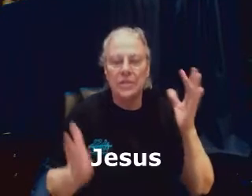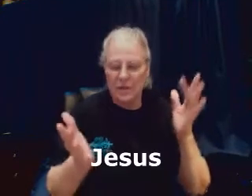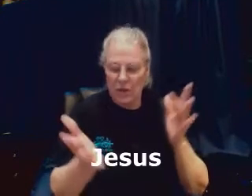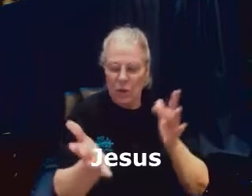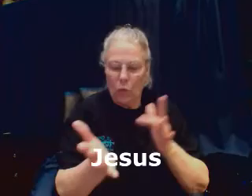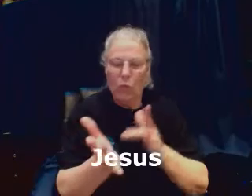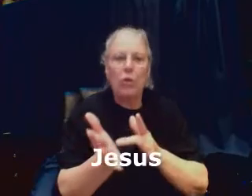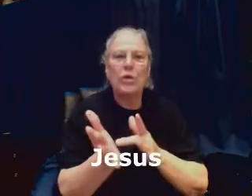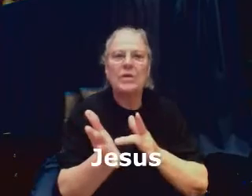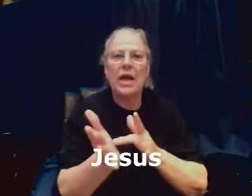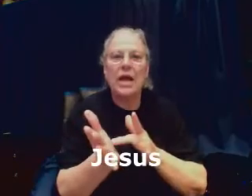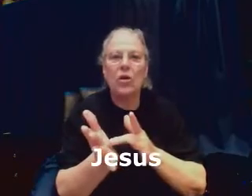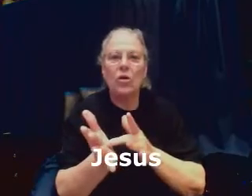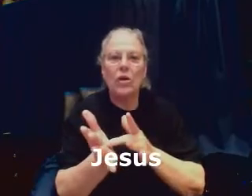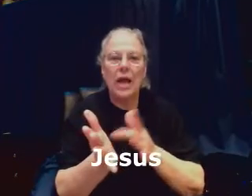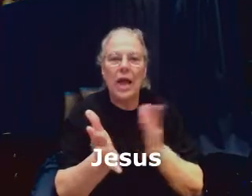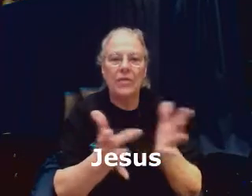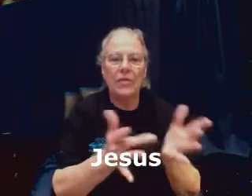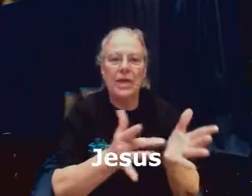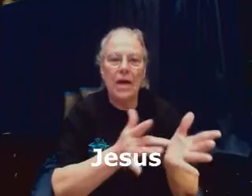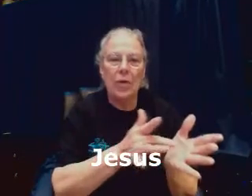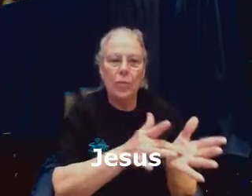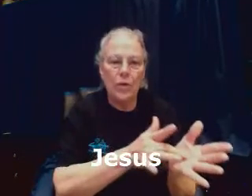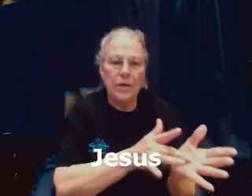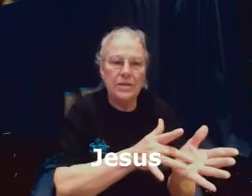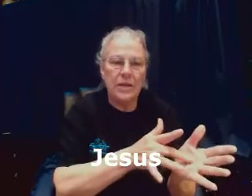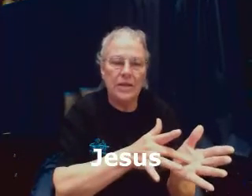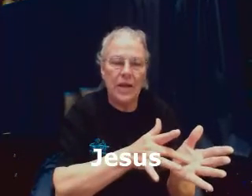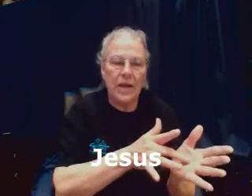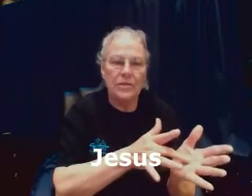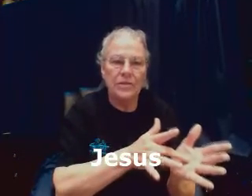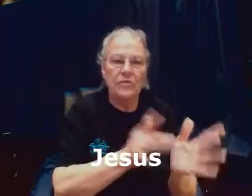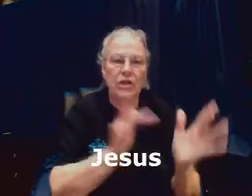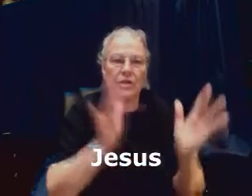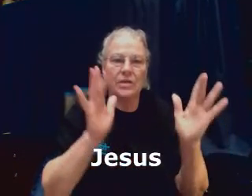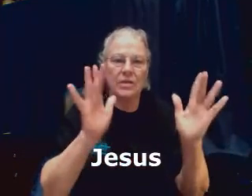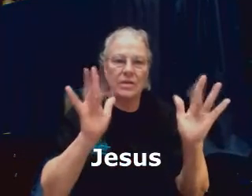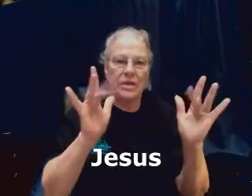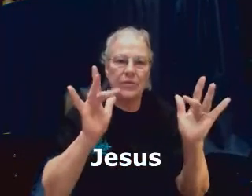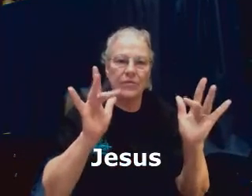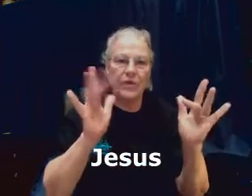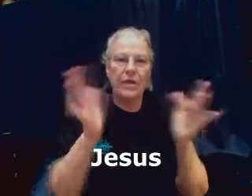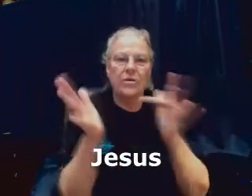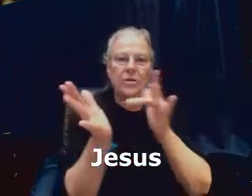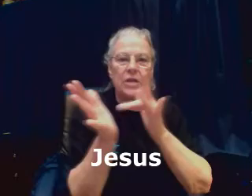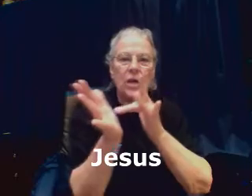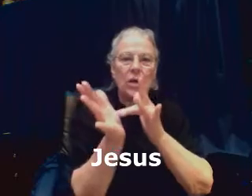Jesus, we're going to take a look at the nail prints in the hands of Jesus. Center fingers,